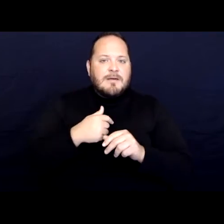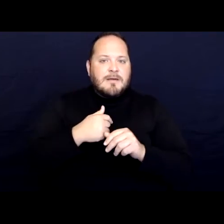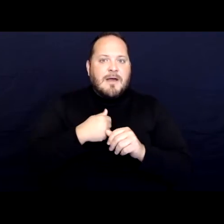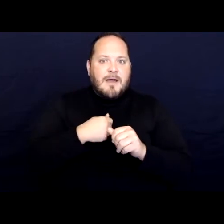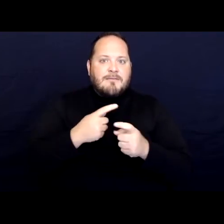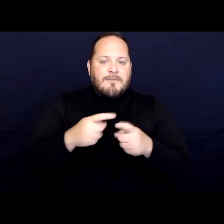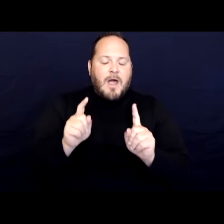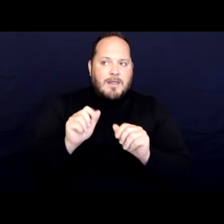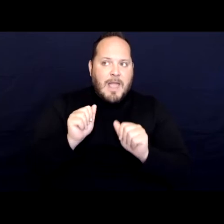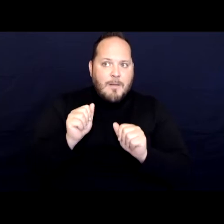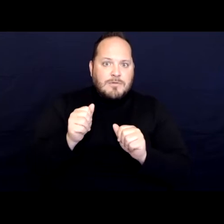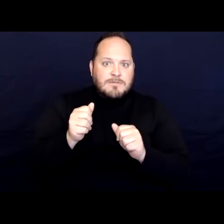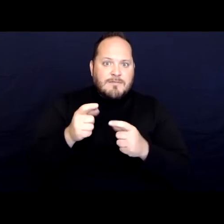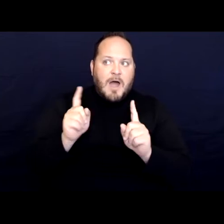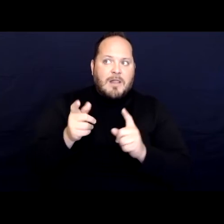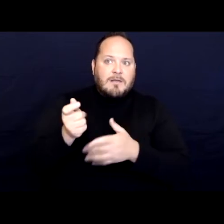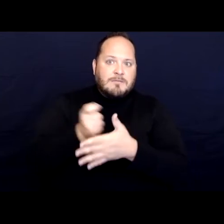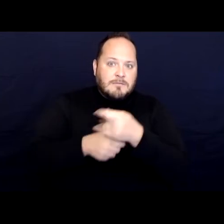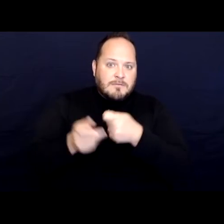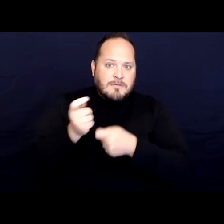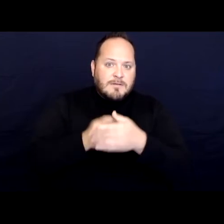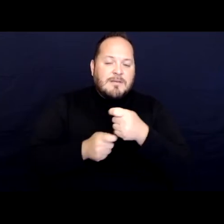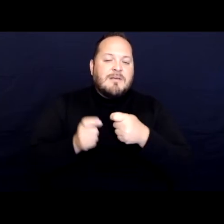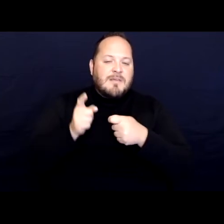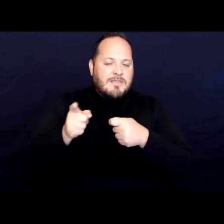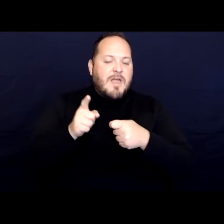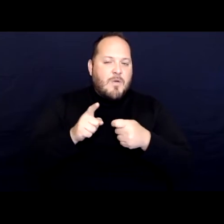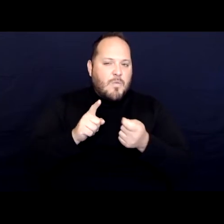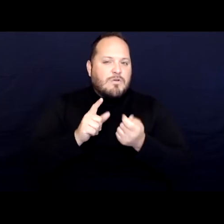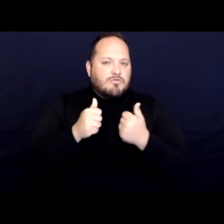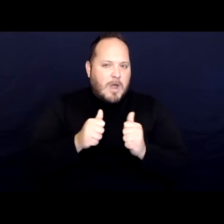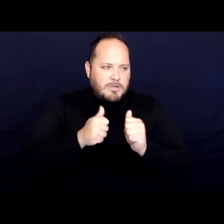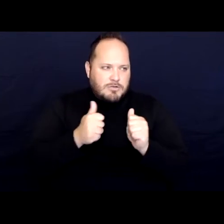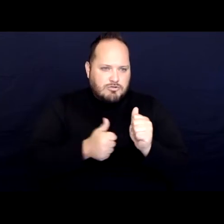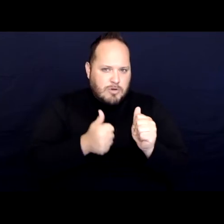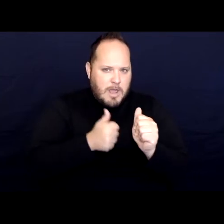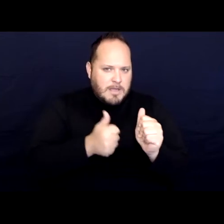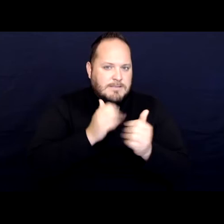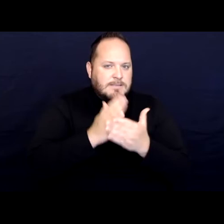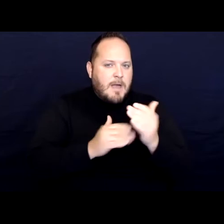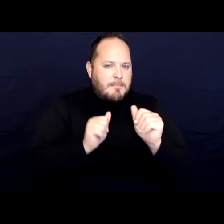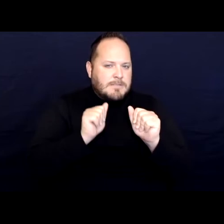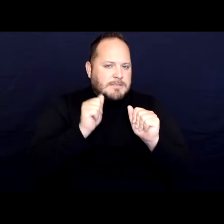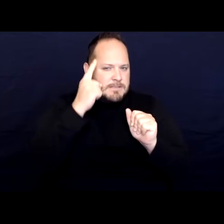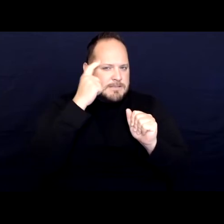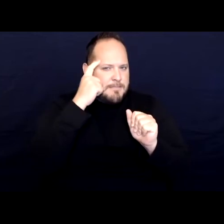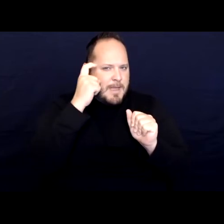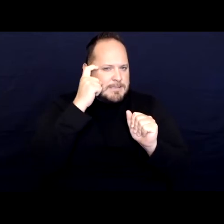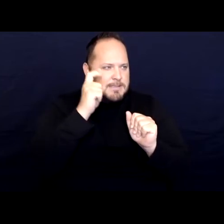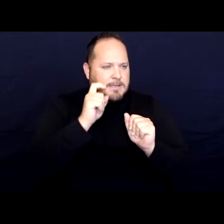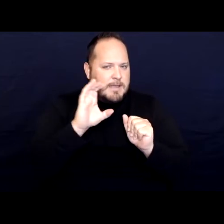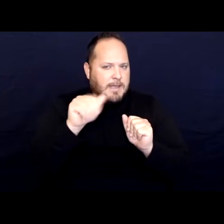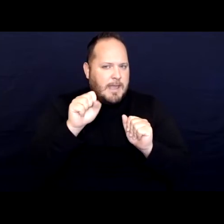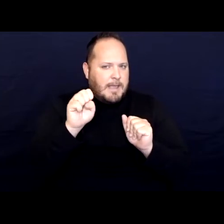actively tracing suspected cases of community members who